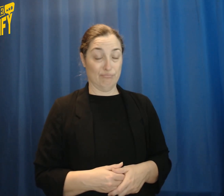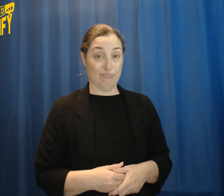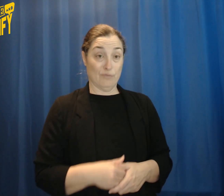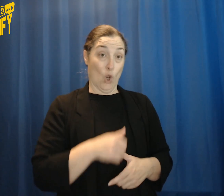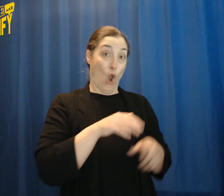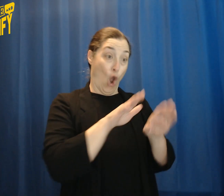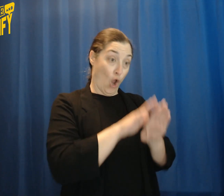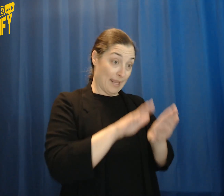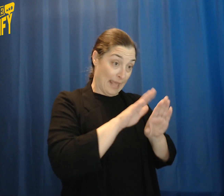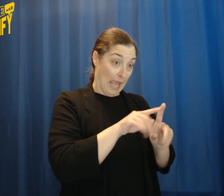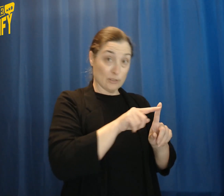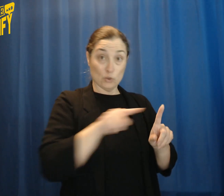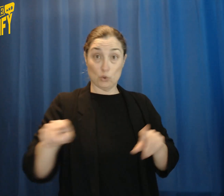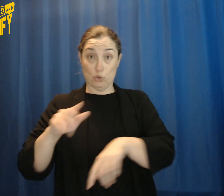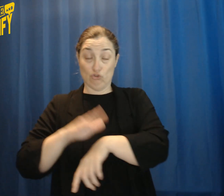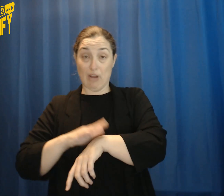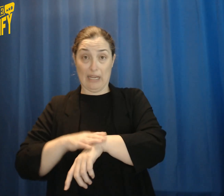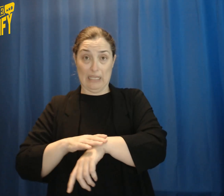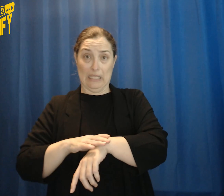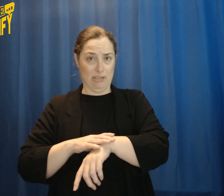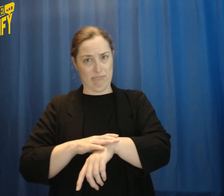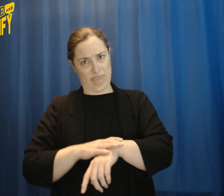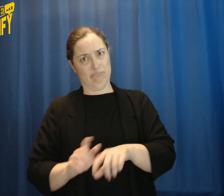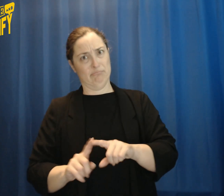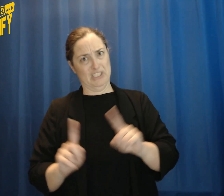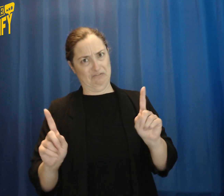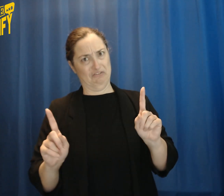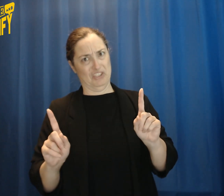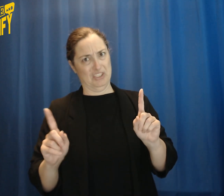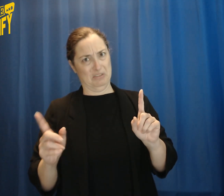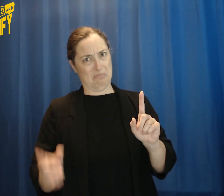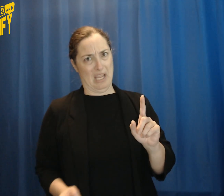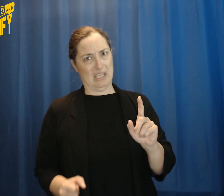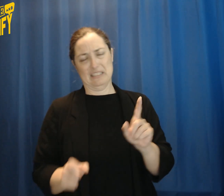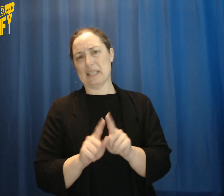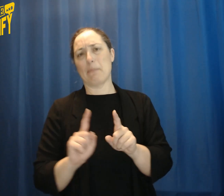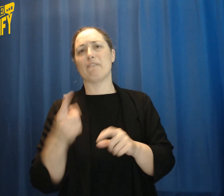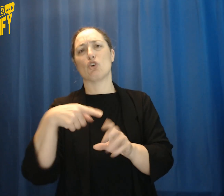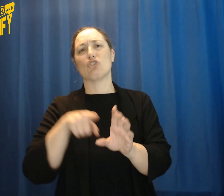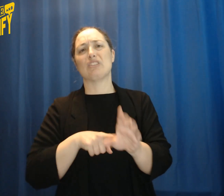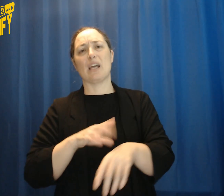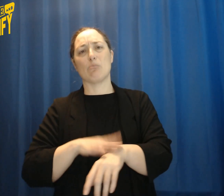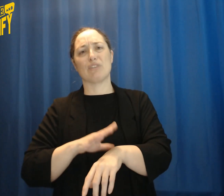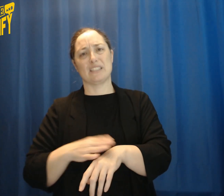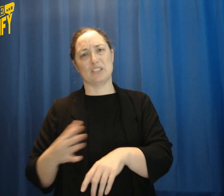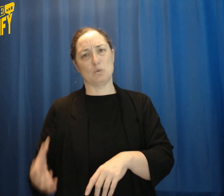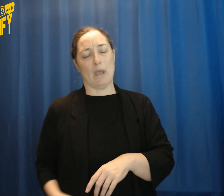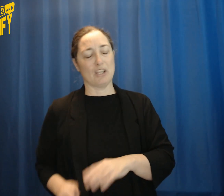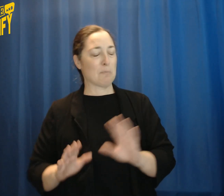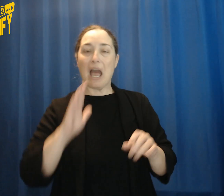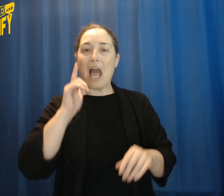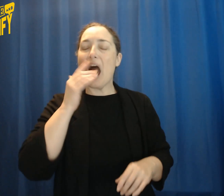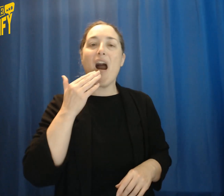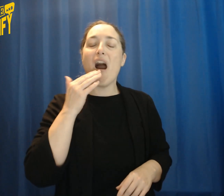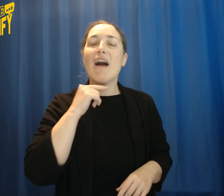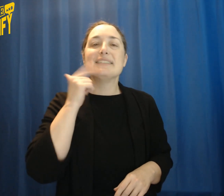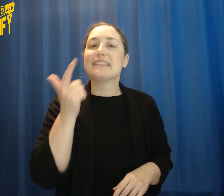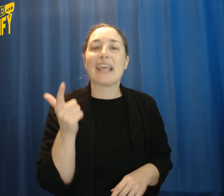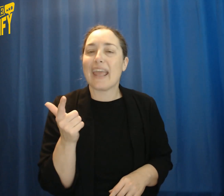working as a trainee. So essentially I was on a first-year apprentice's wages, and but I didn't care because I was like, I was